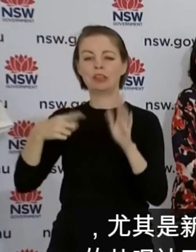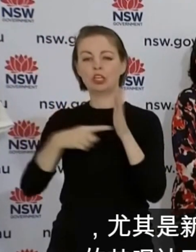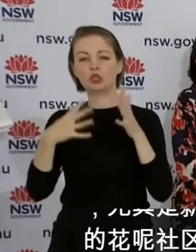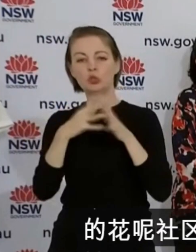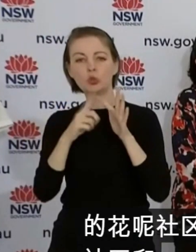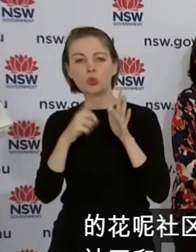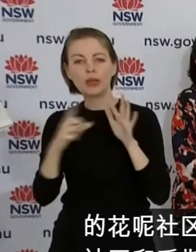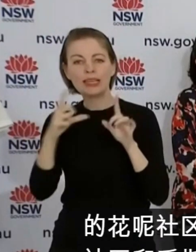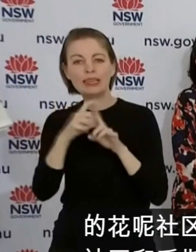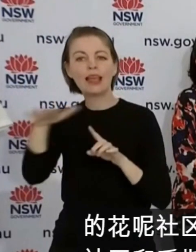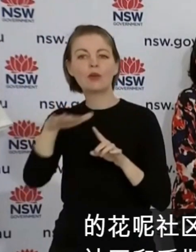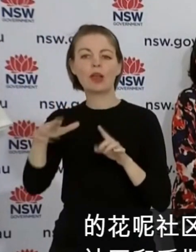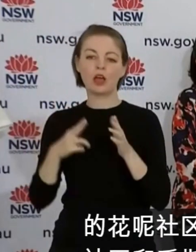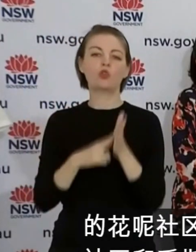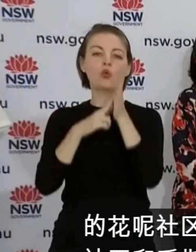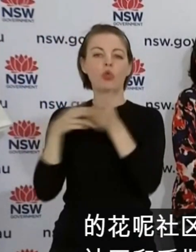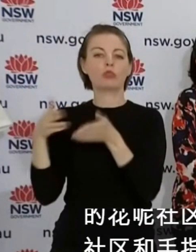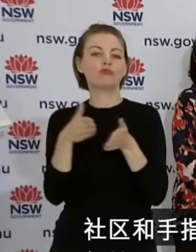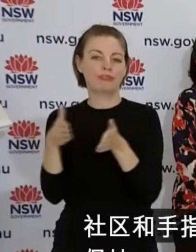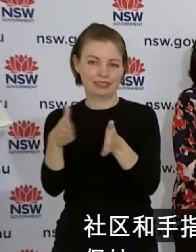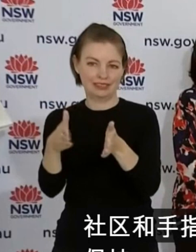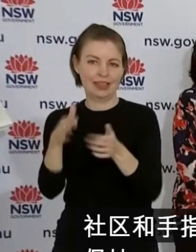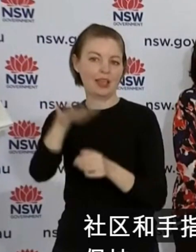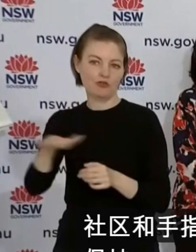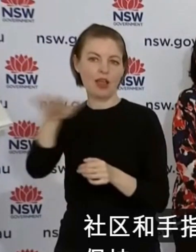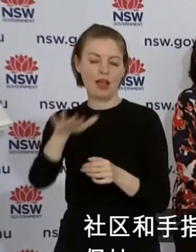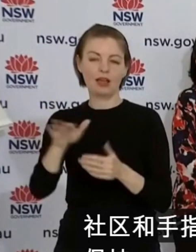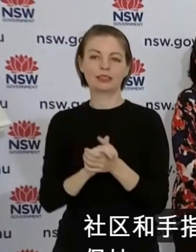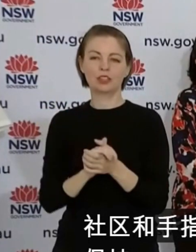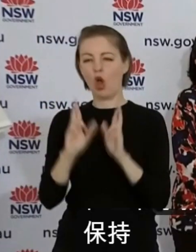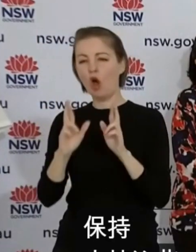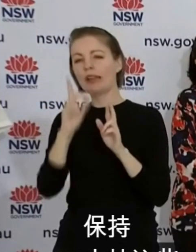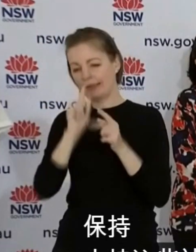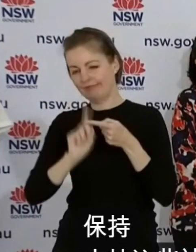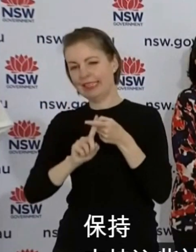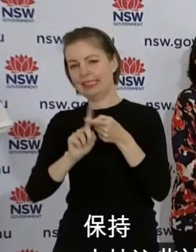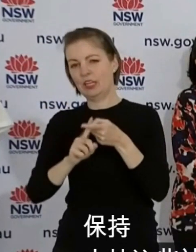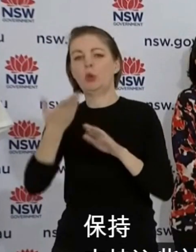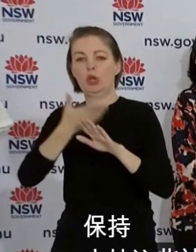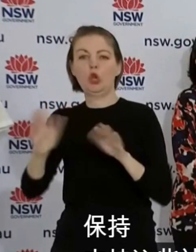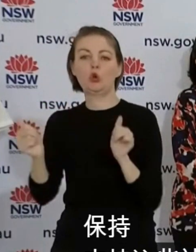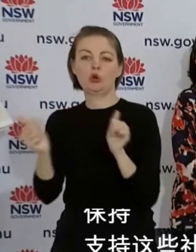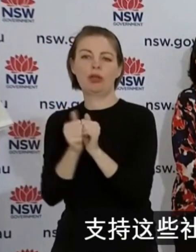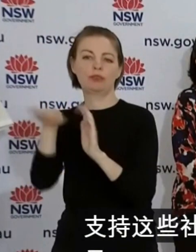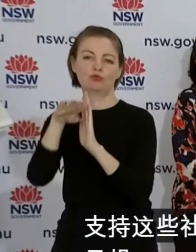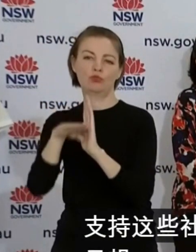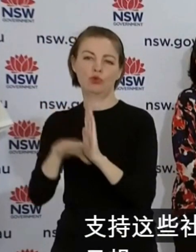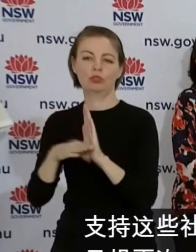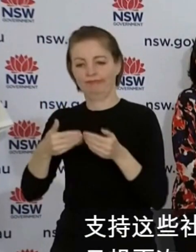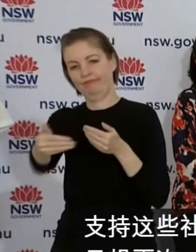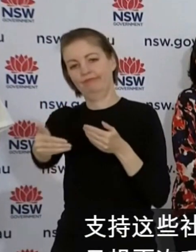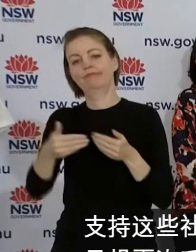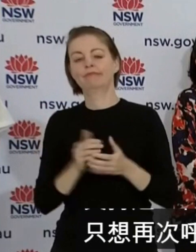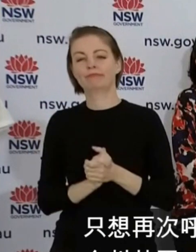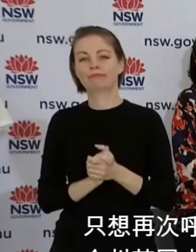Northern Rivers community, and fingers crossed we can keep the new arrangements in place to support those communities. Also, I just want to call out